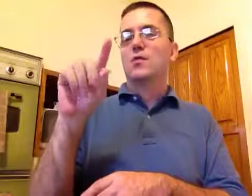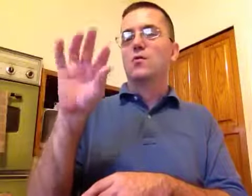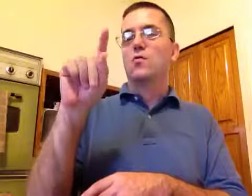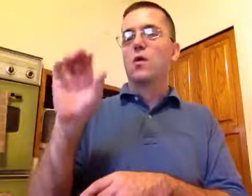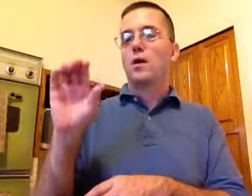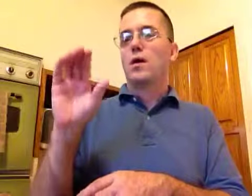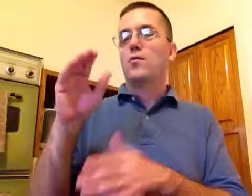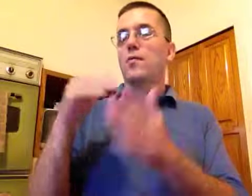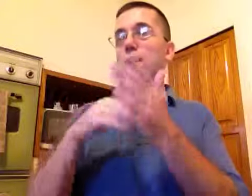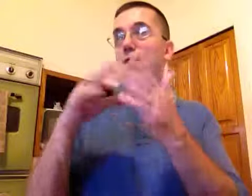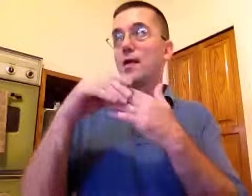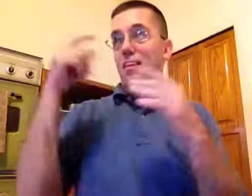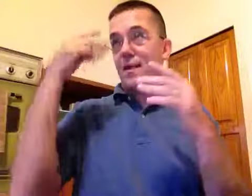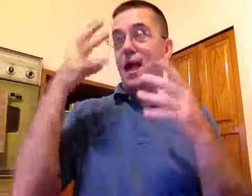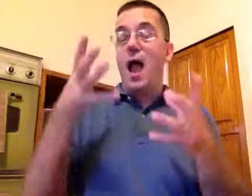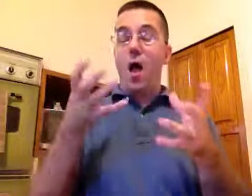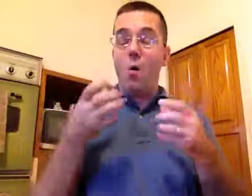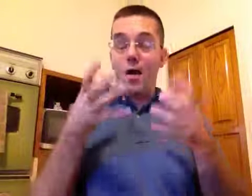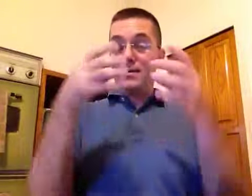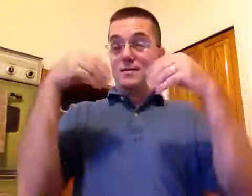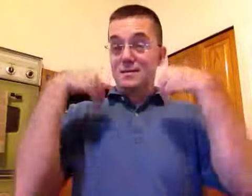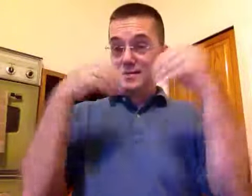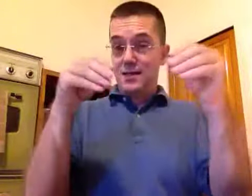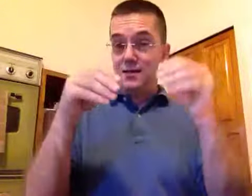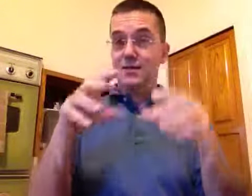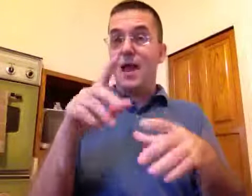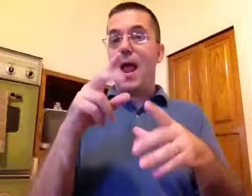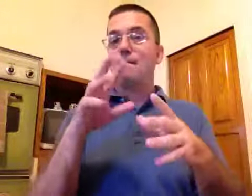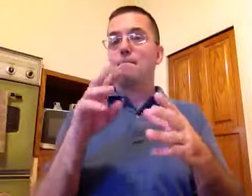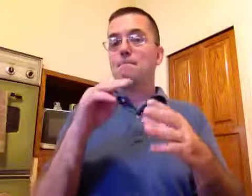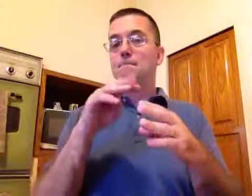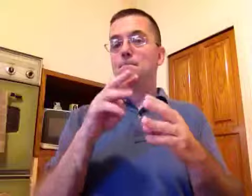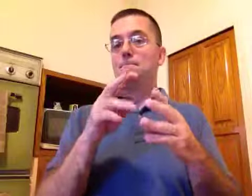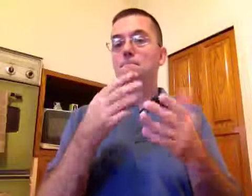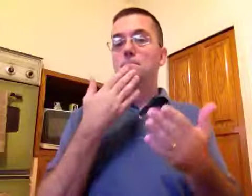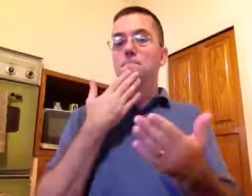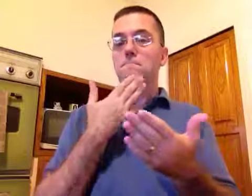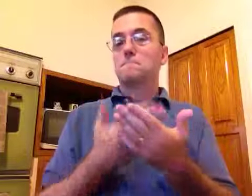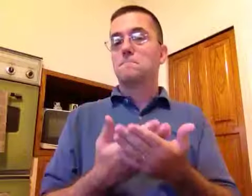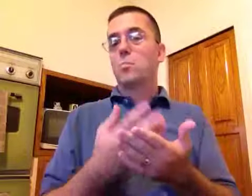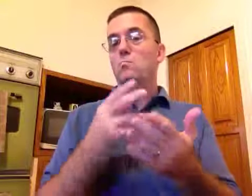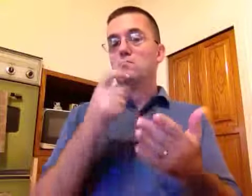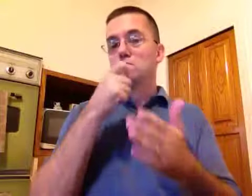I want to sell it at market value, and here's the catch.